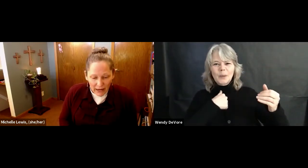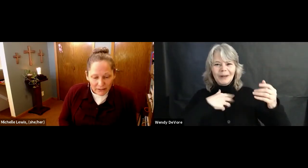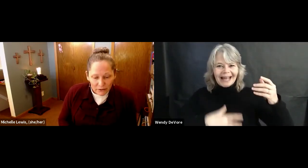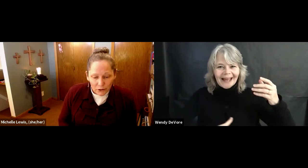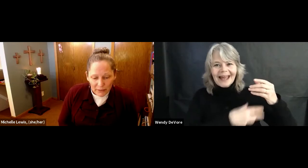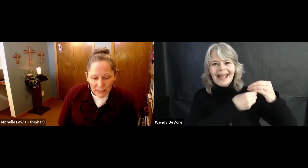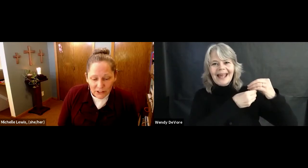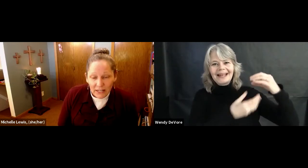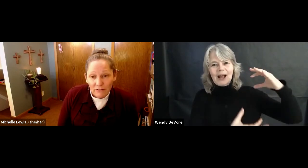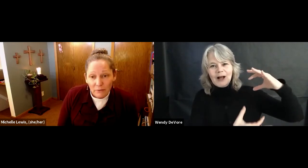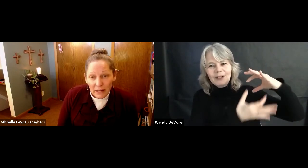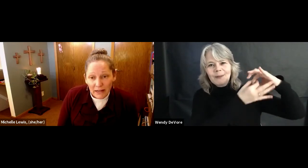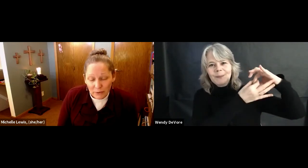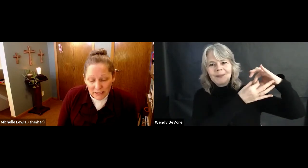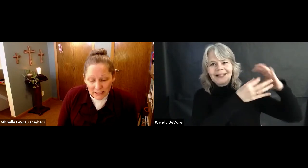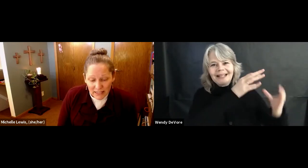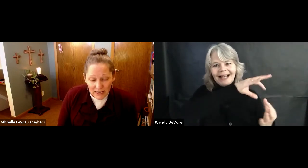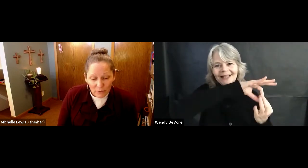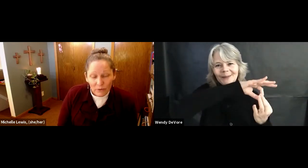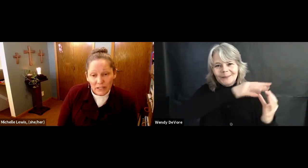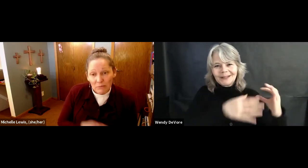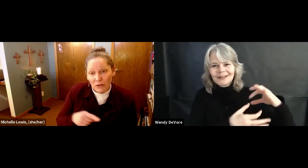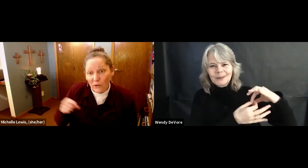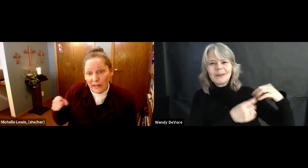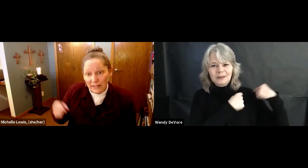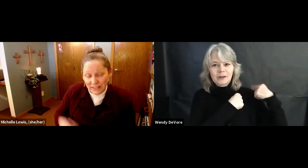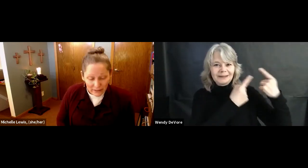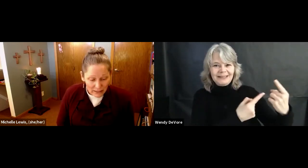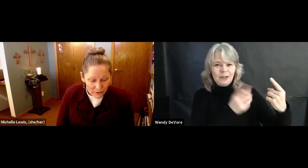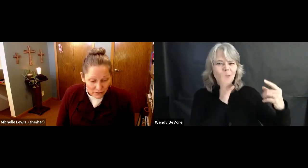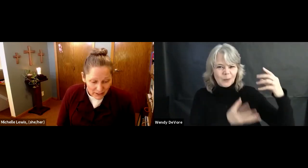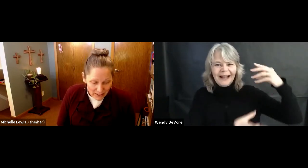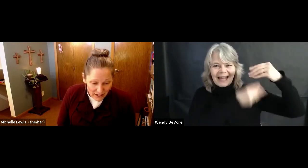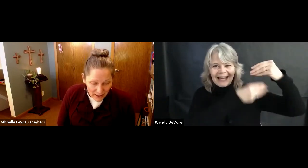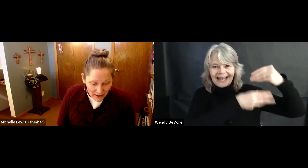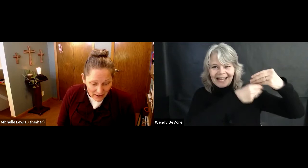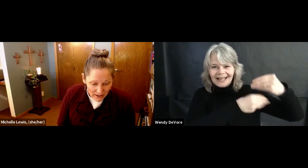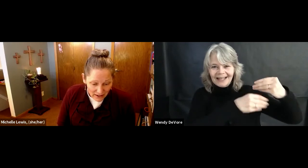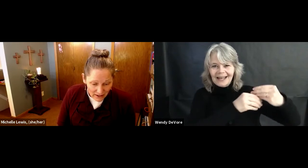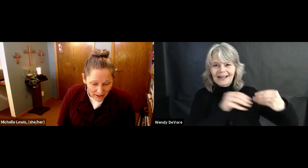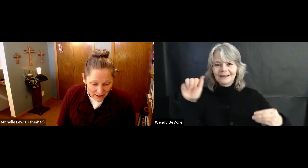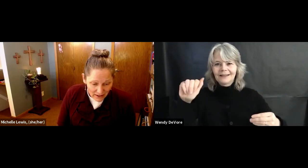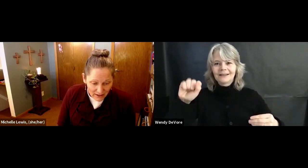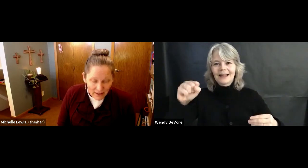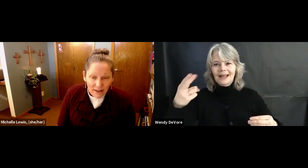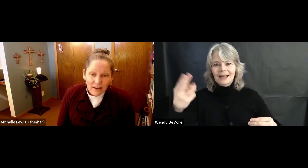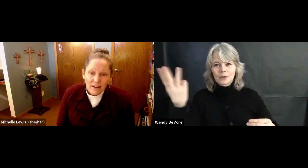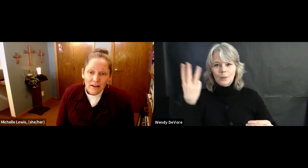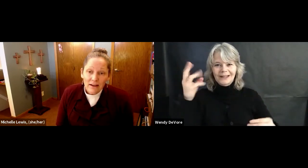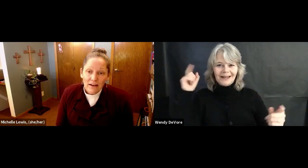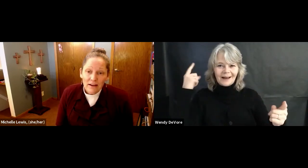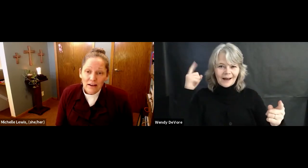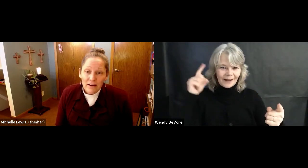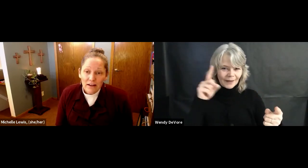we've added a loop each day from Ash Wednesday, and we'll keep going until Easter Sunday.